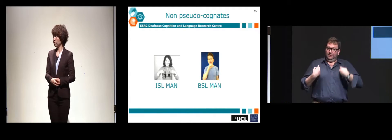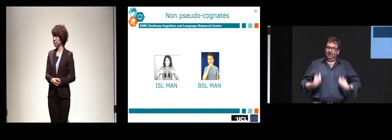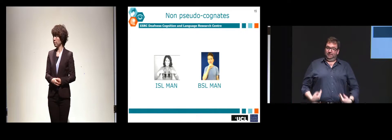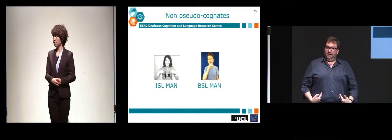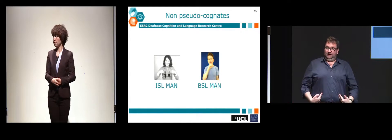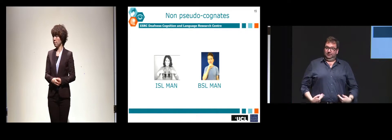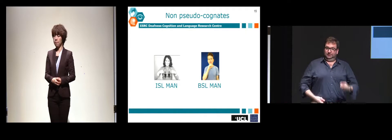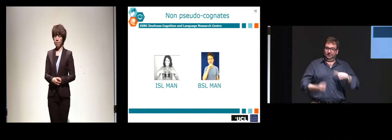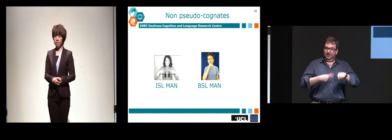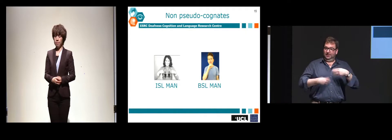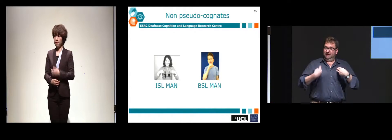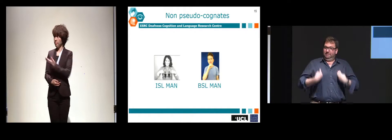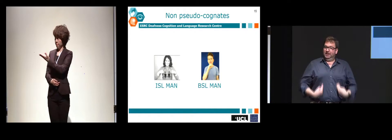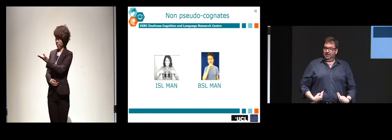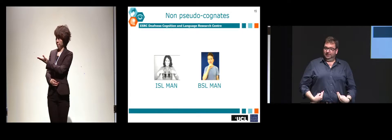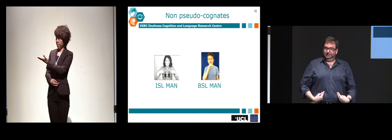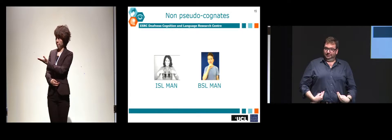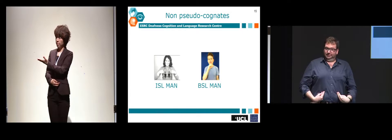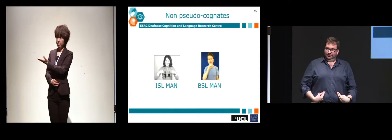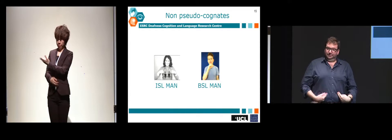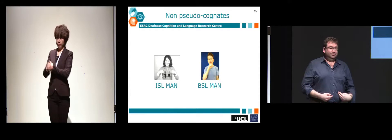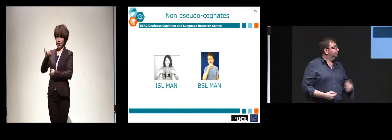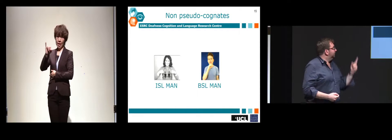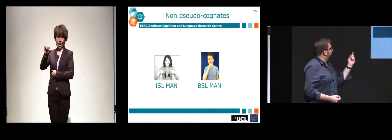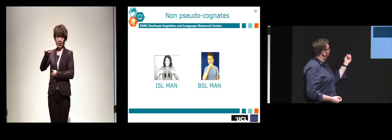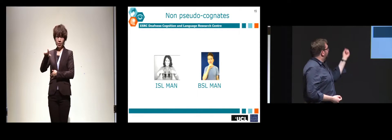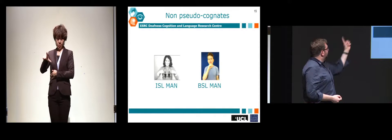The ISL sign,